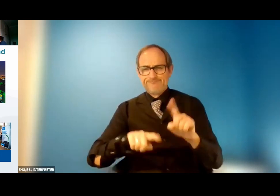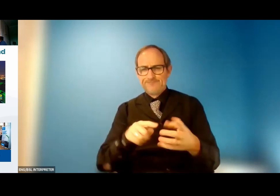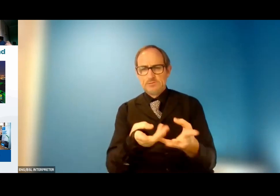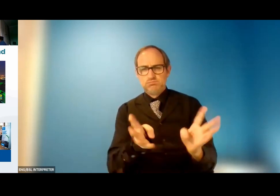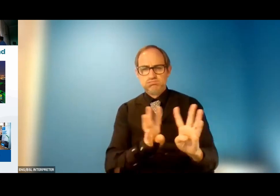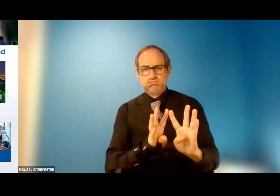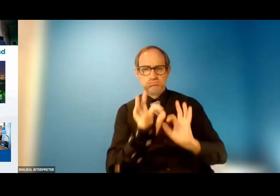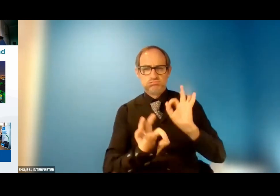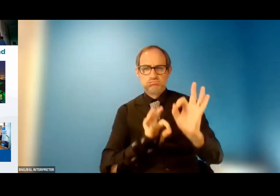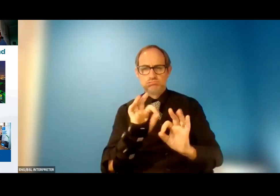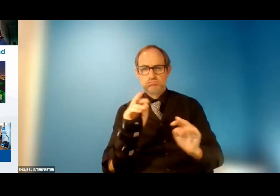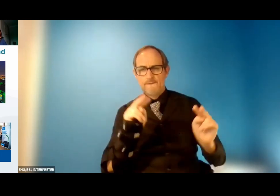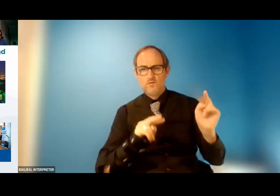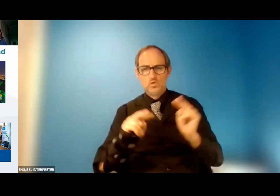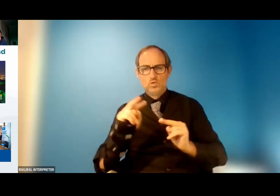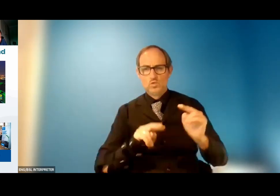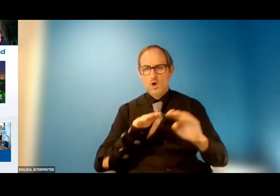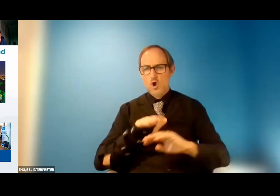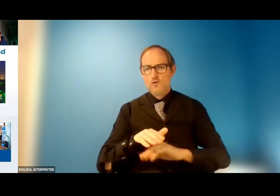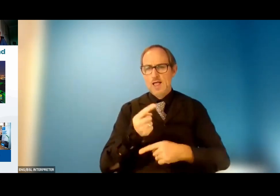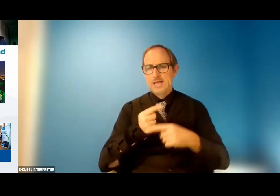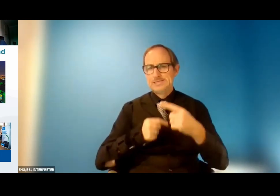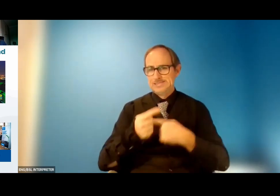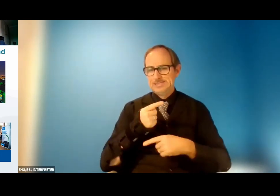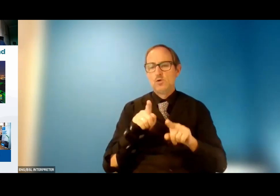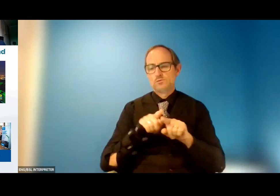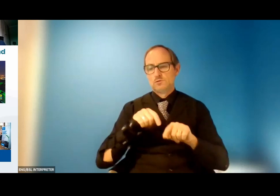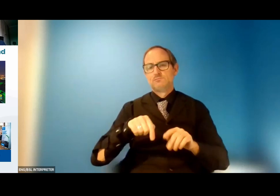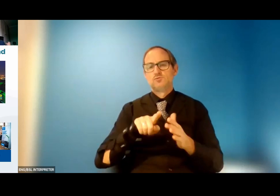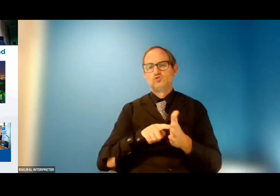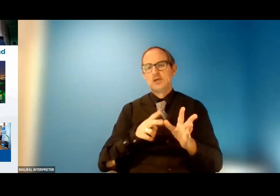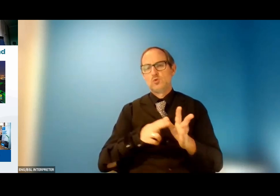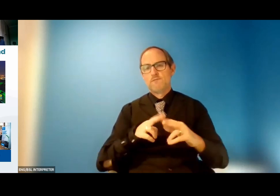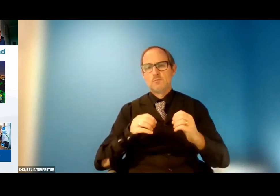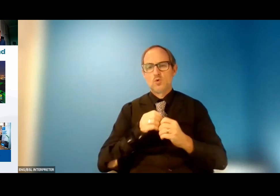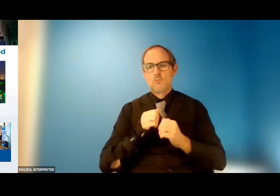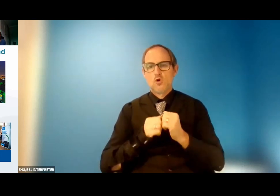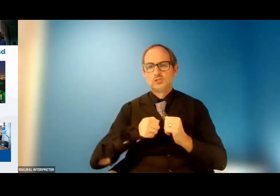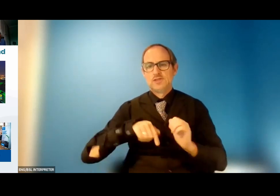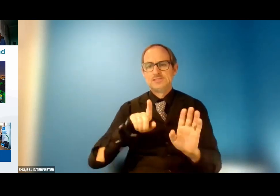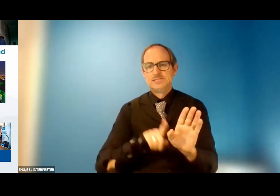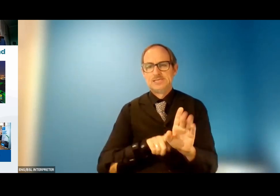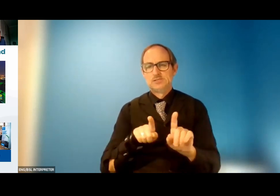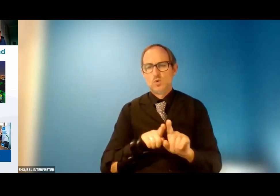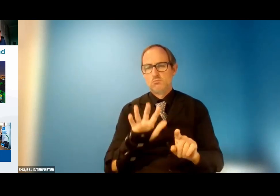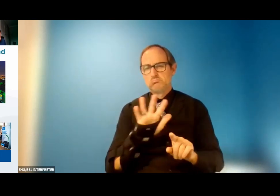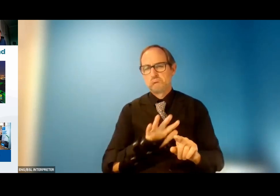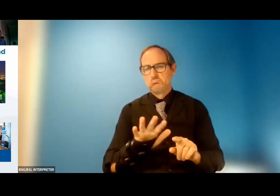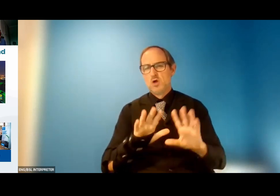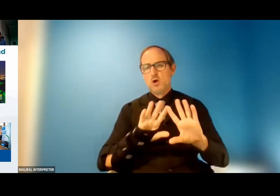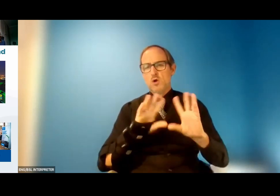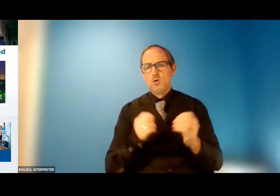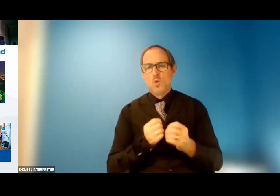perspectives over the course of last year and the beginning of this year. And in total, I think we engaged about